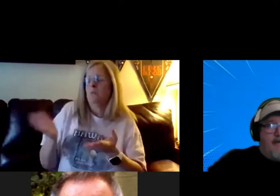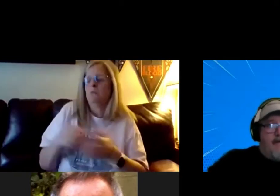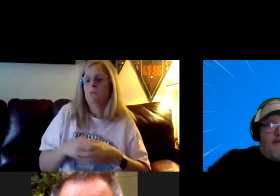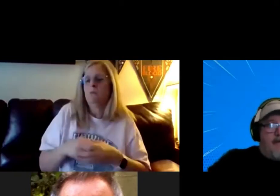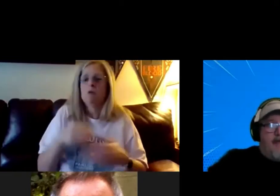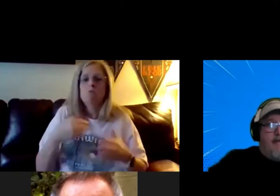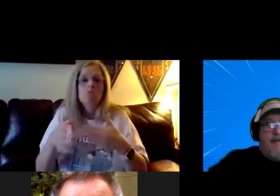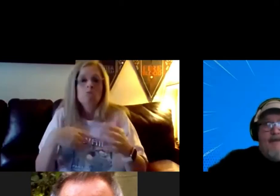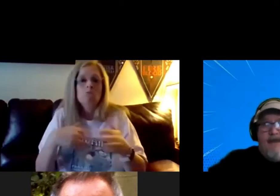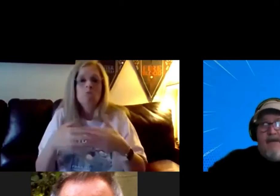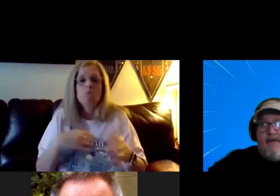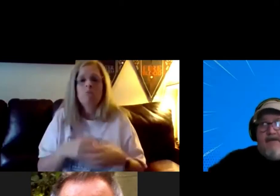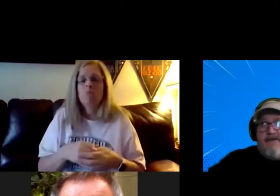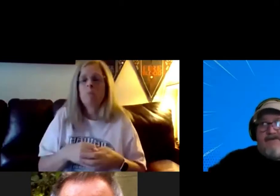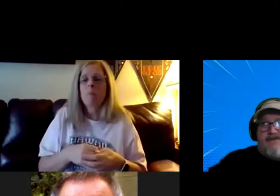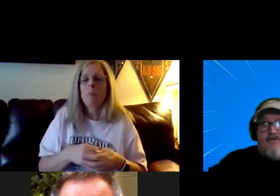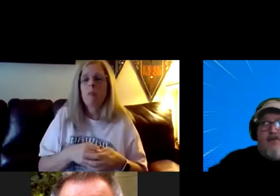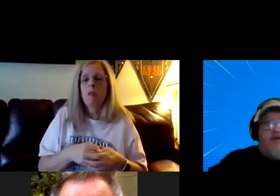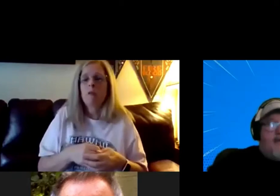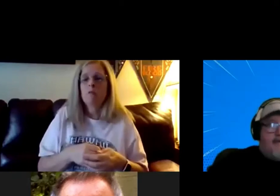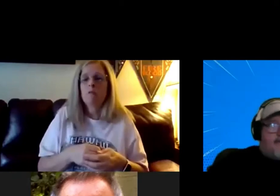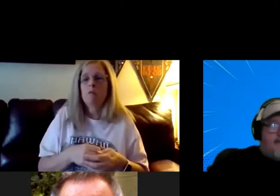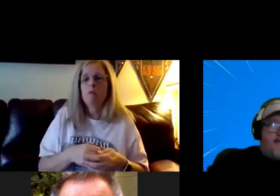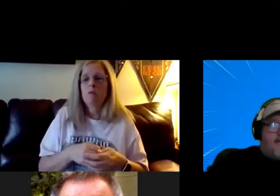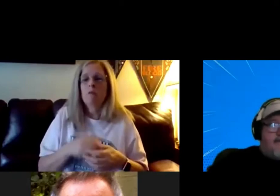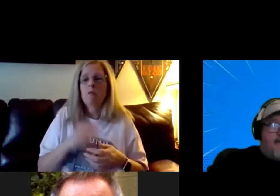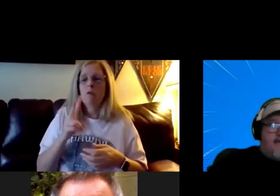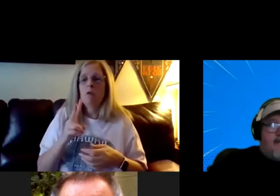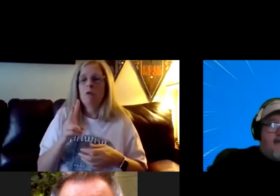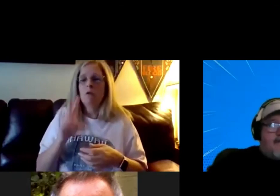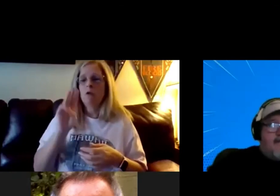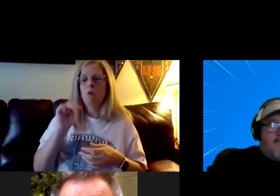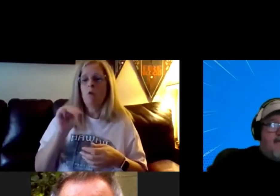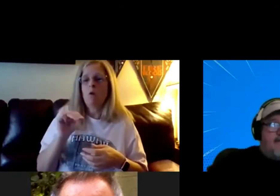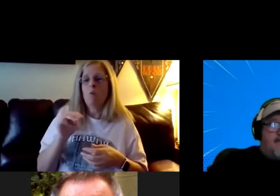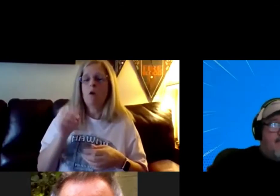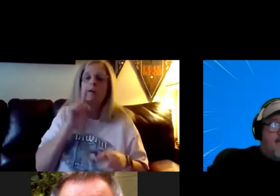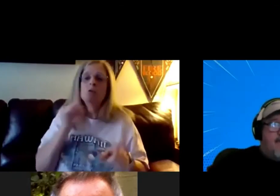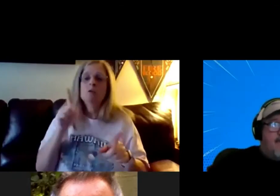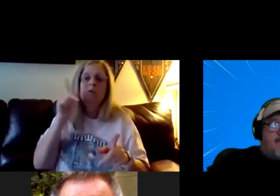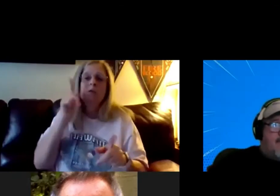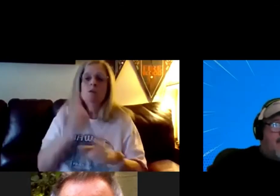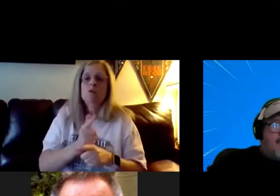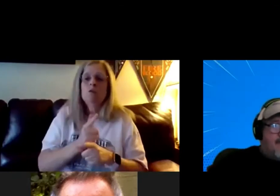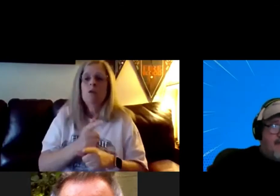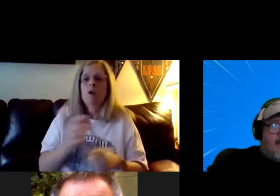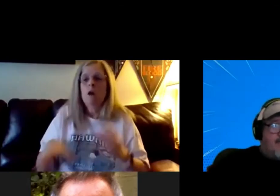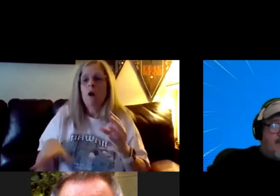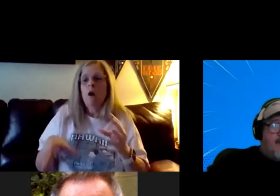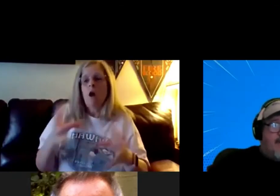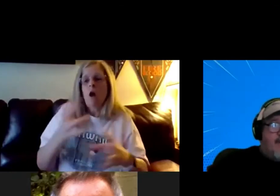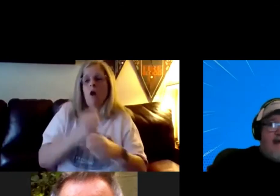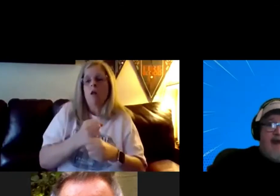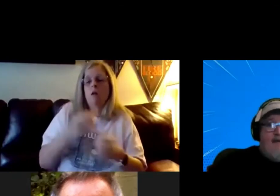matter, okay? The two Walmart sisters that are collecting millions and millions and billions of dollars a year, they don't